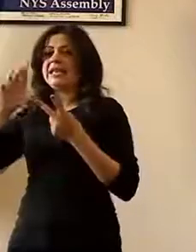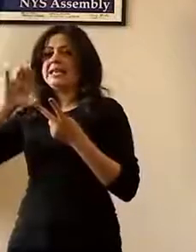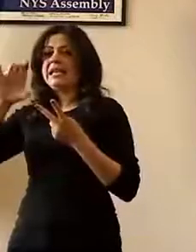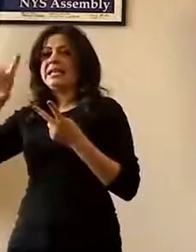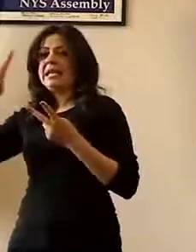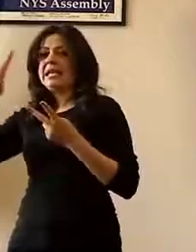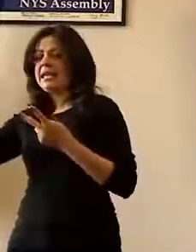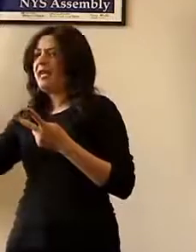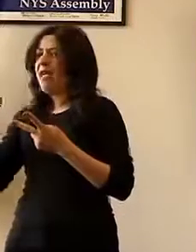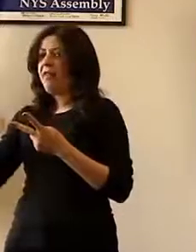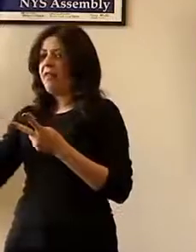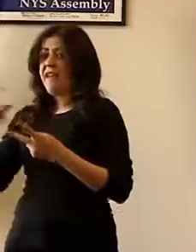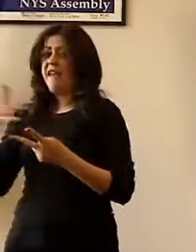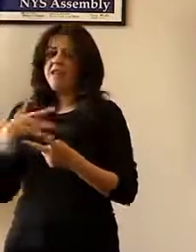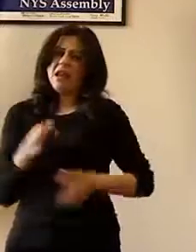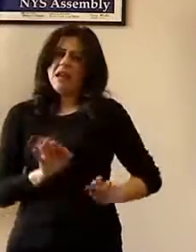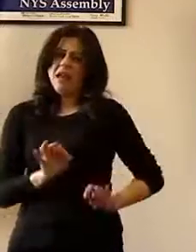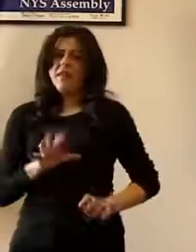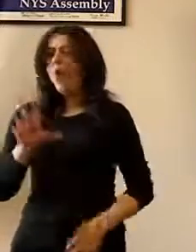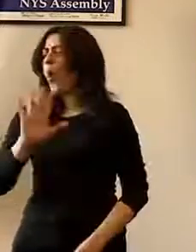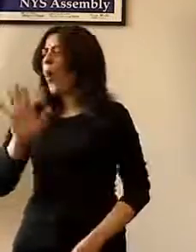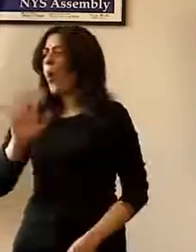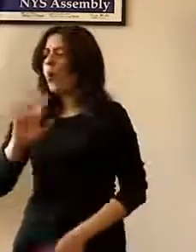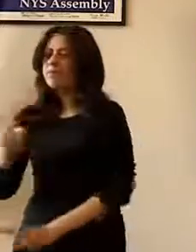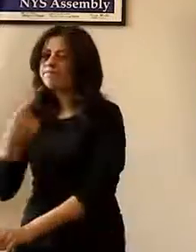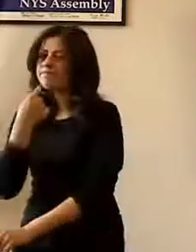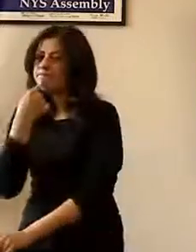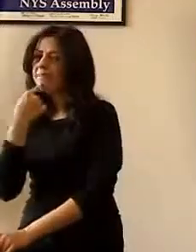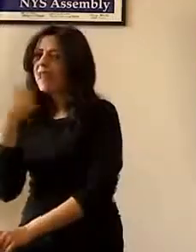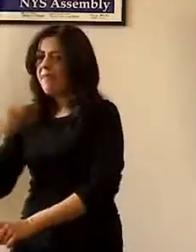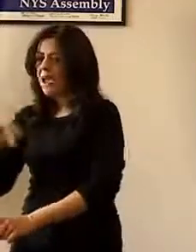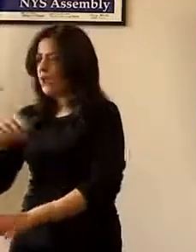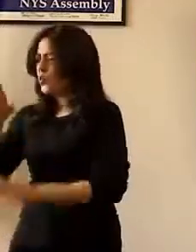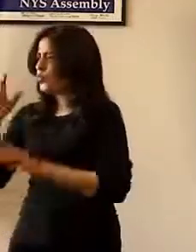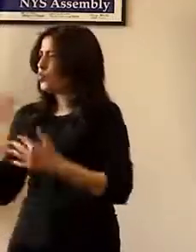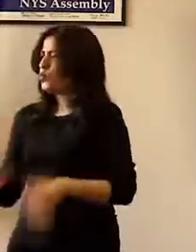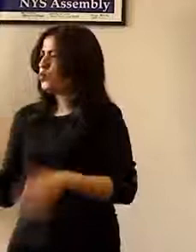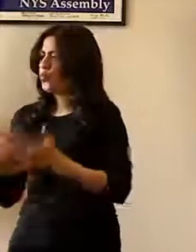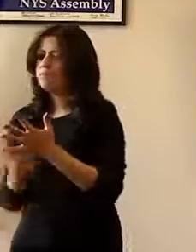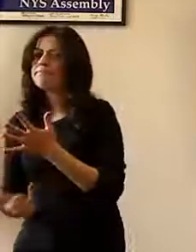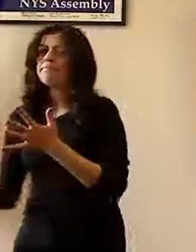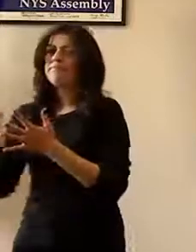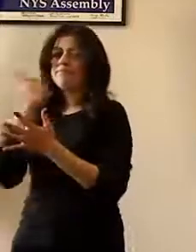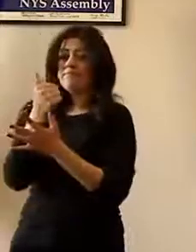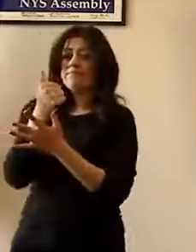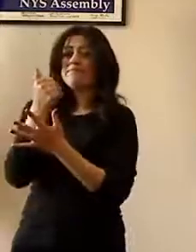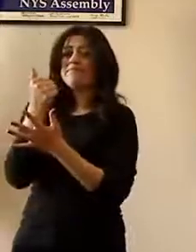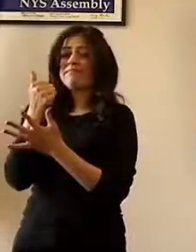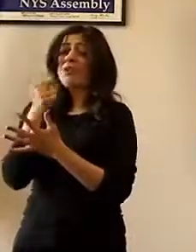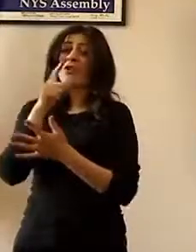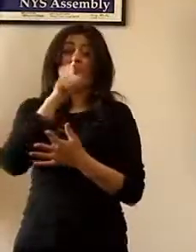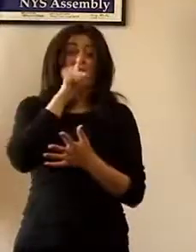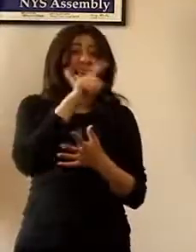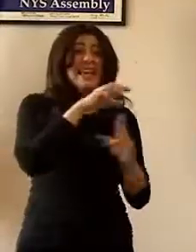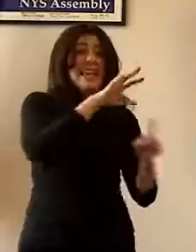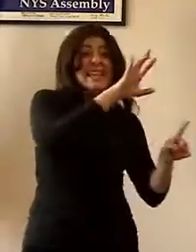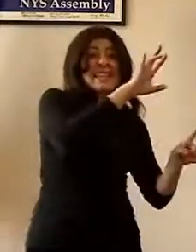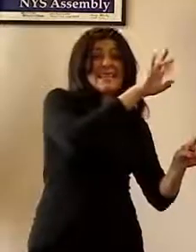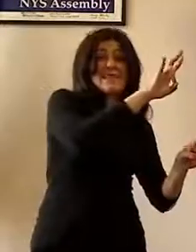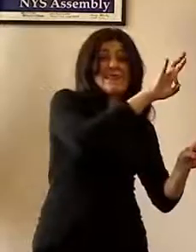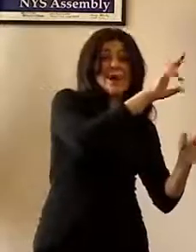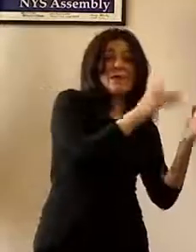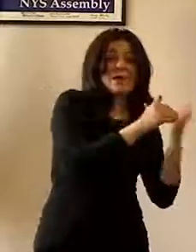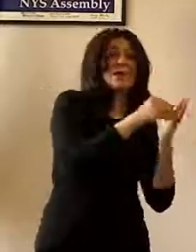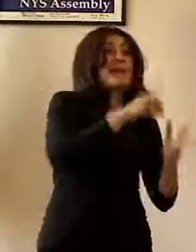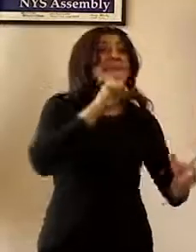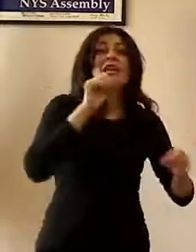take this route, especially given the extreme uncommon occurrence, like 1 in a